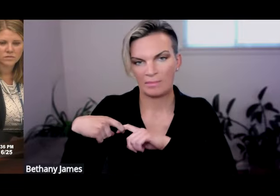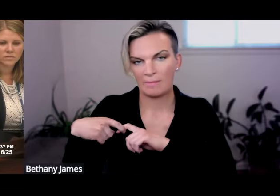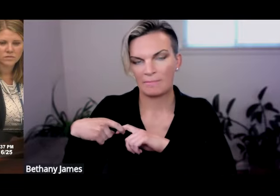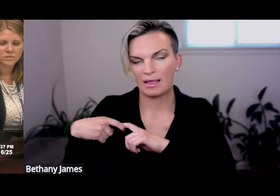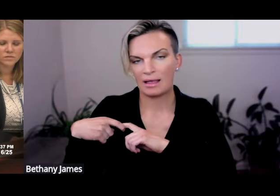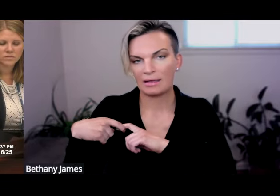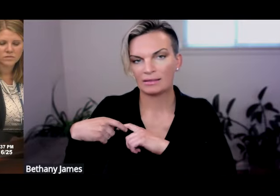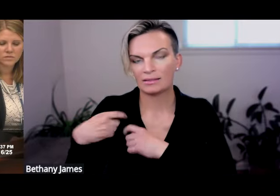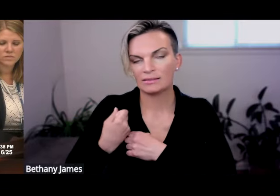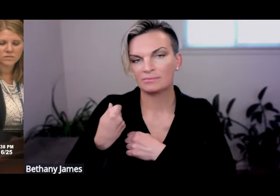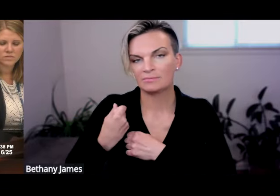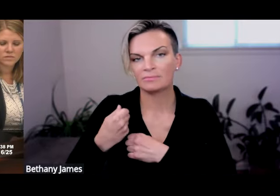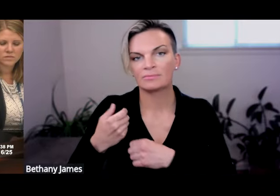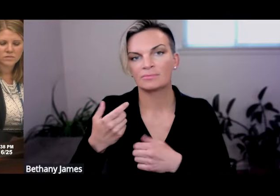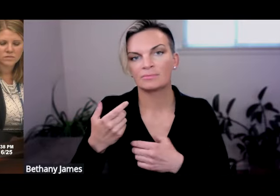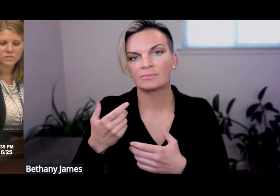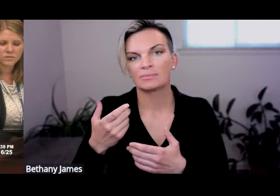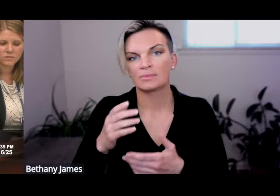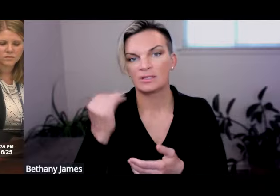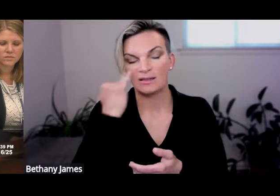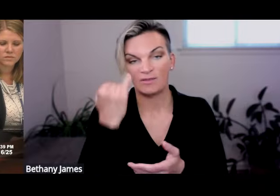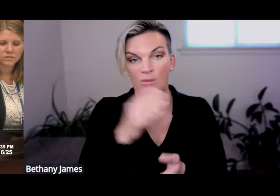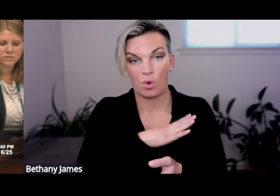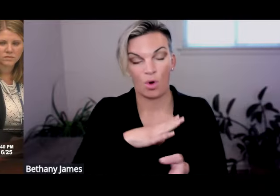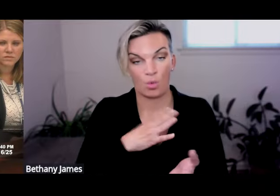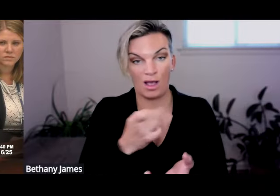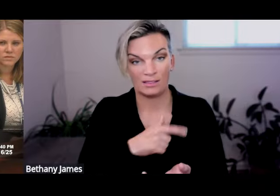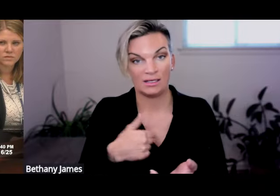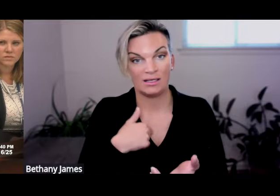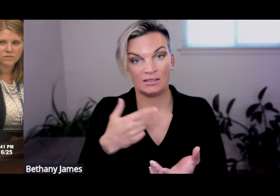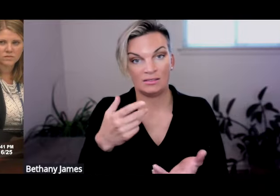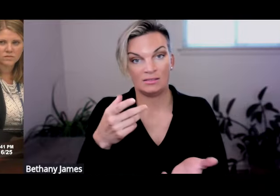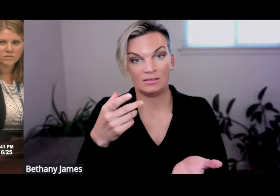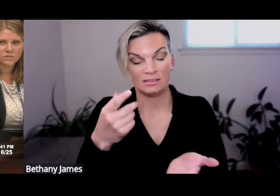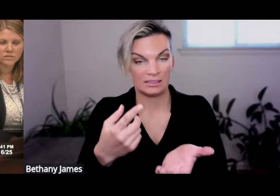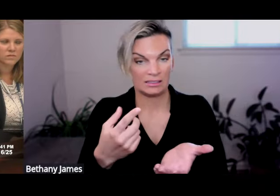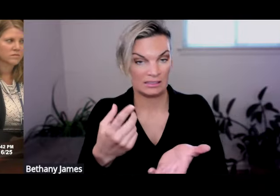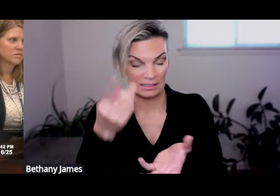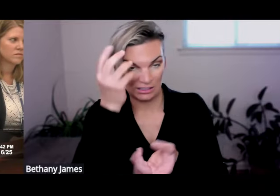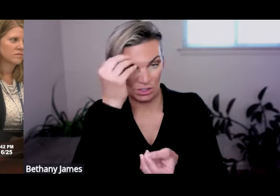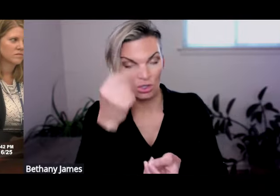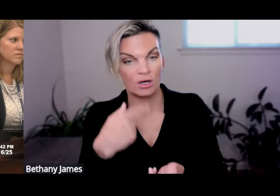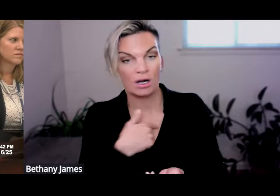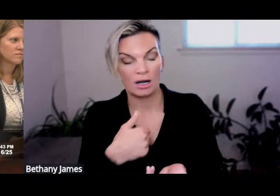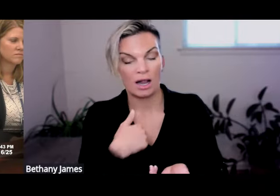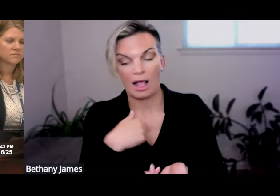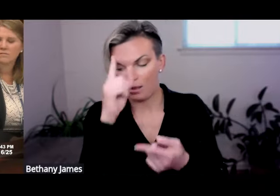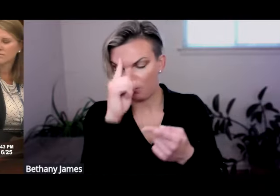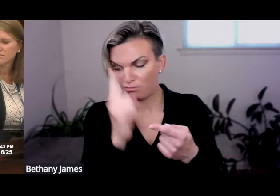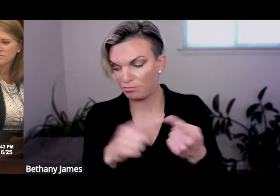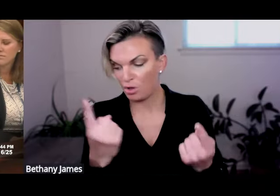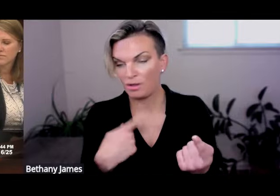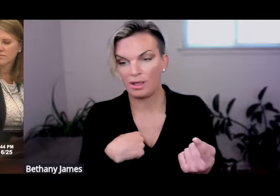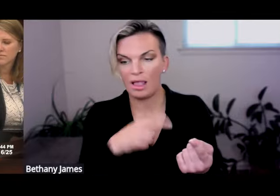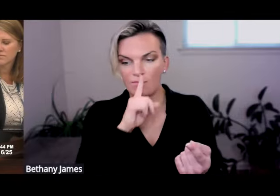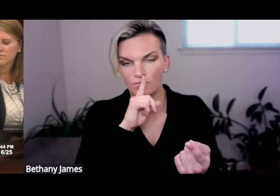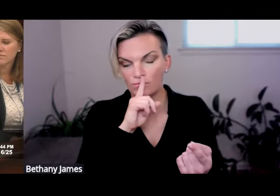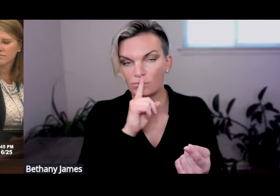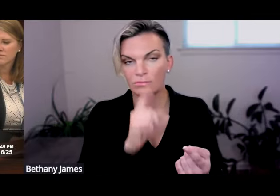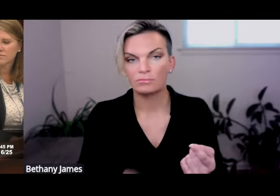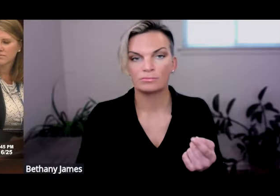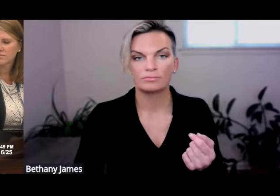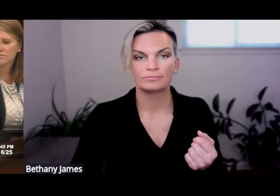If it's something the board wants us to consider, I'm not opposed to it. I think I would want to be clear because especially in